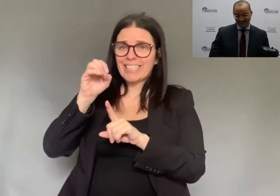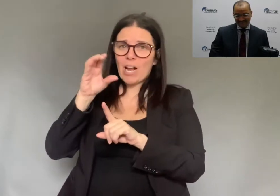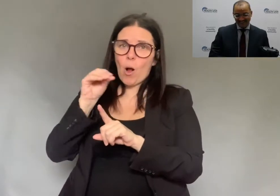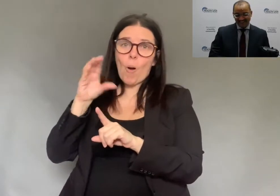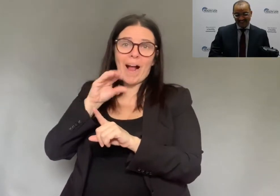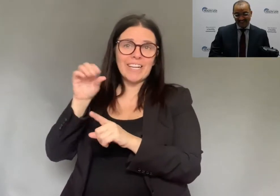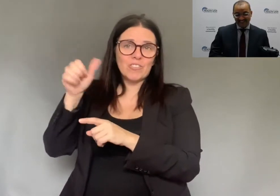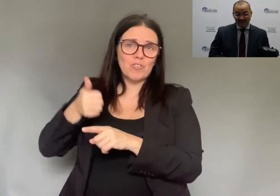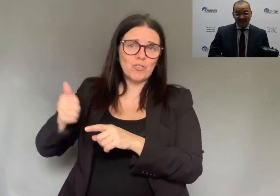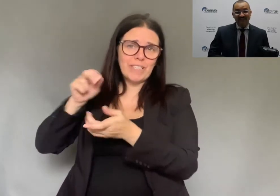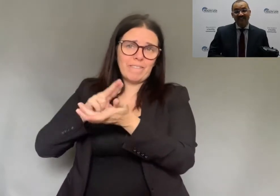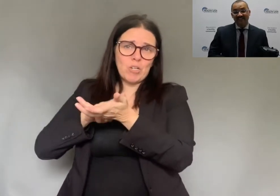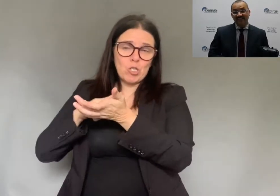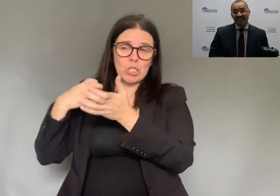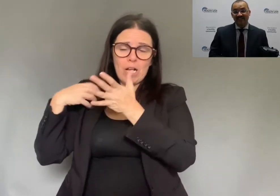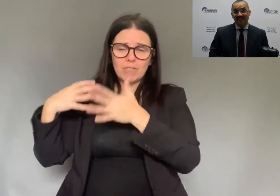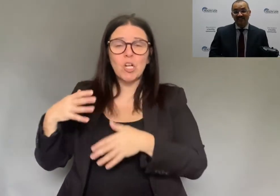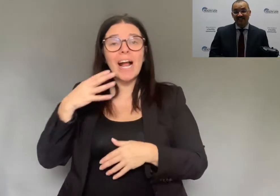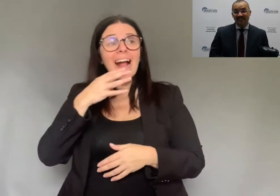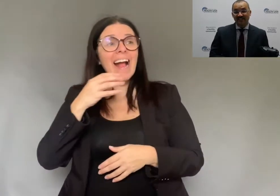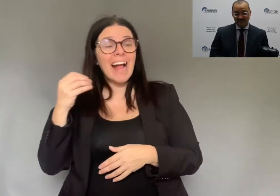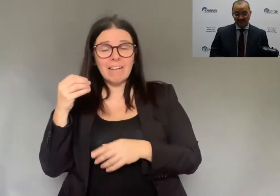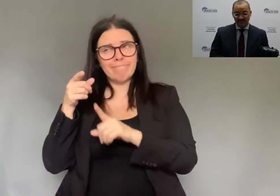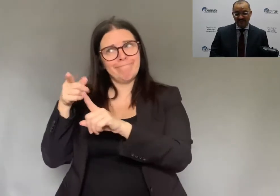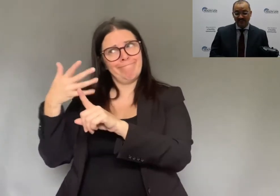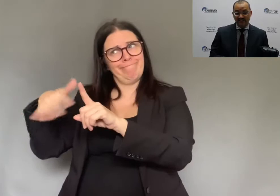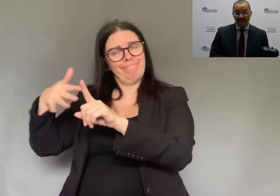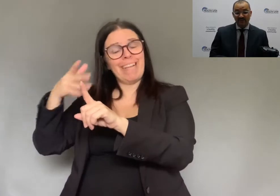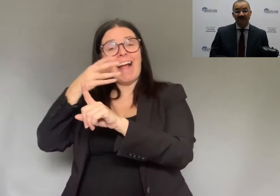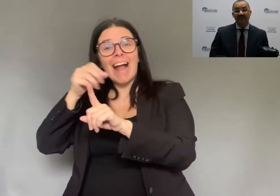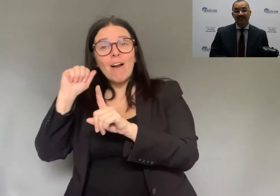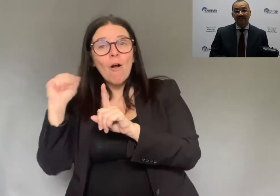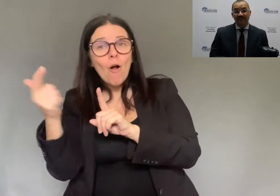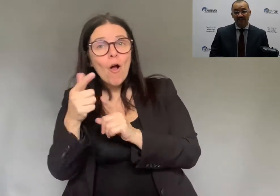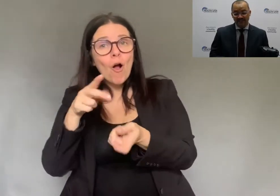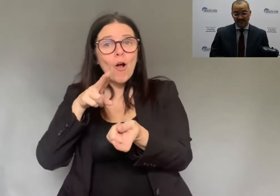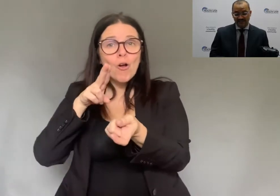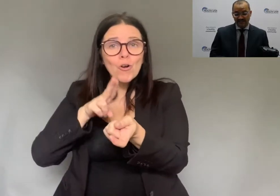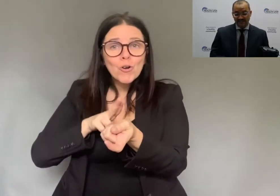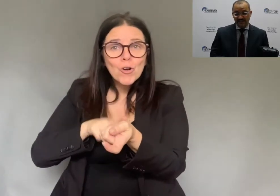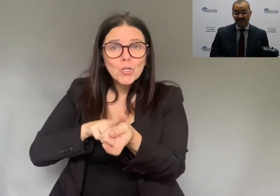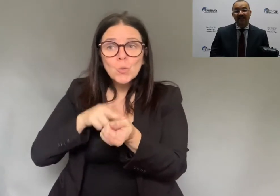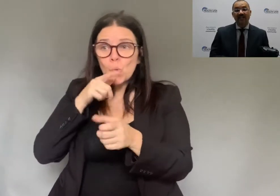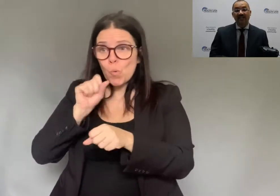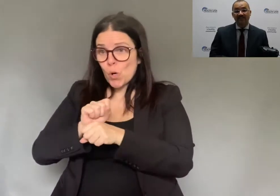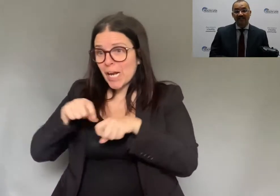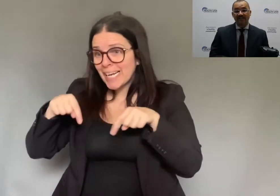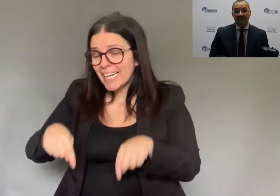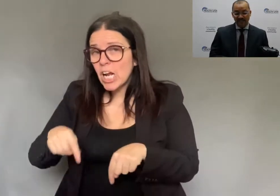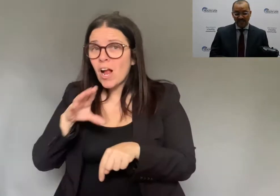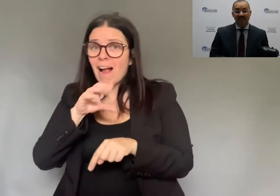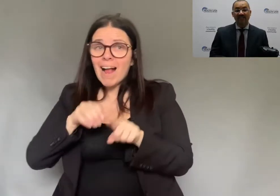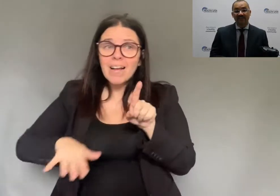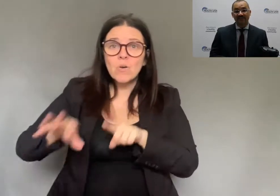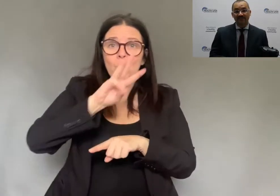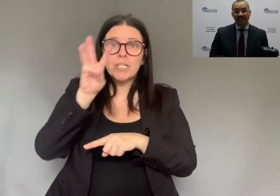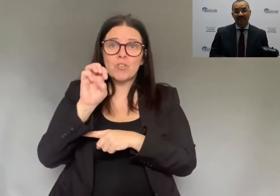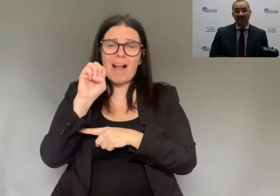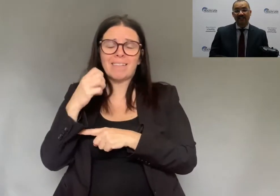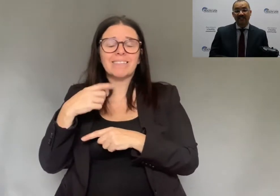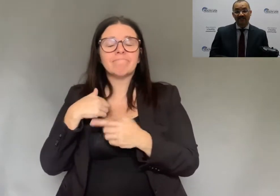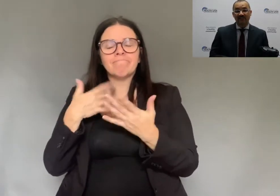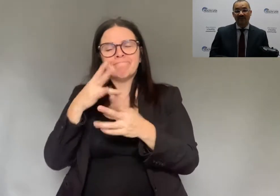Officer, and all the nurses at Windsor-Essex County Health Unit and all the nurses in Windsor and Essex. A very, very happy Nurses